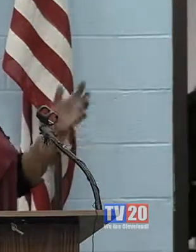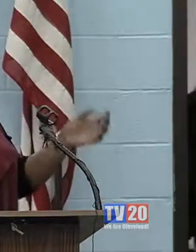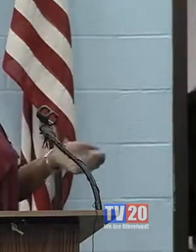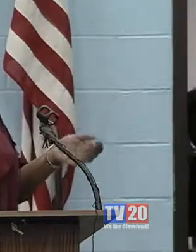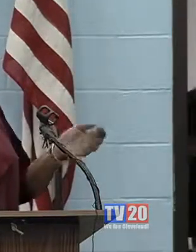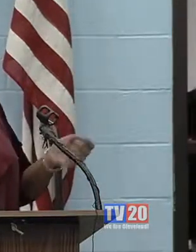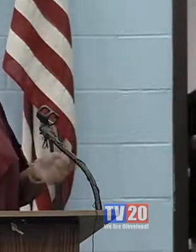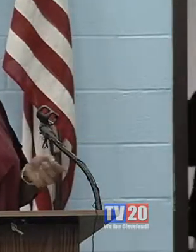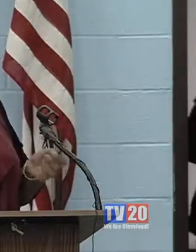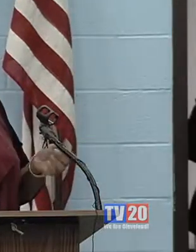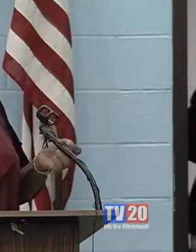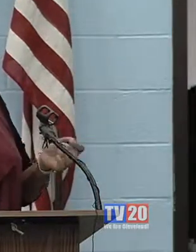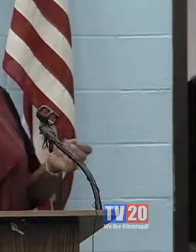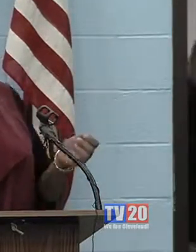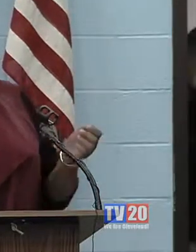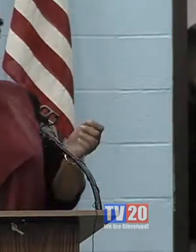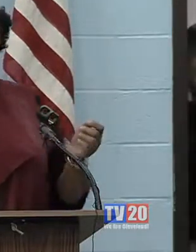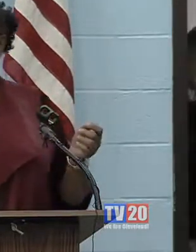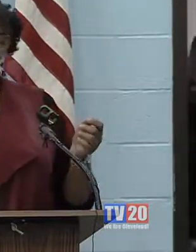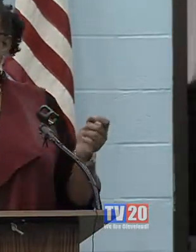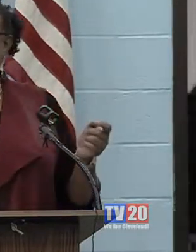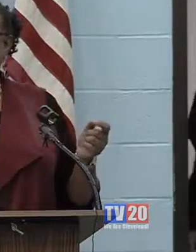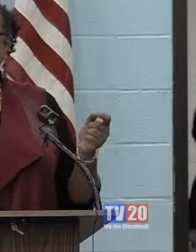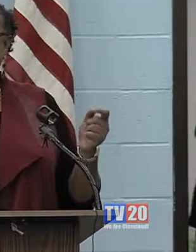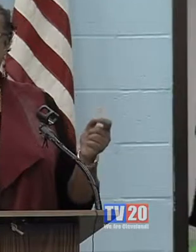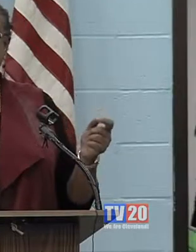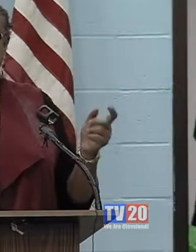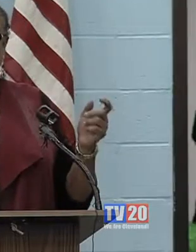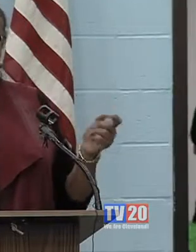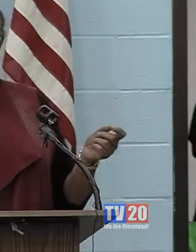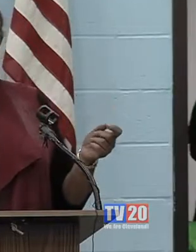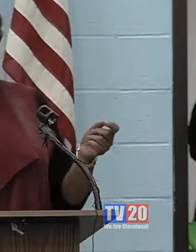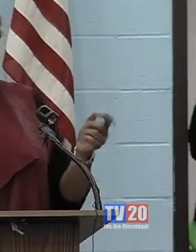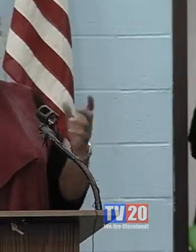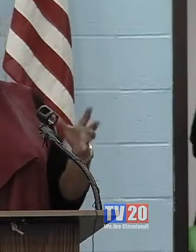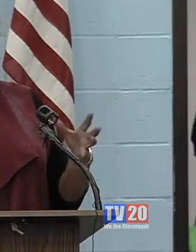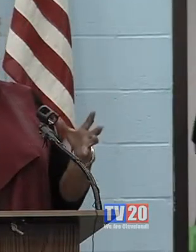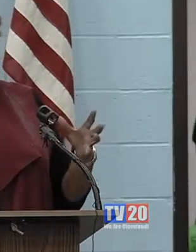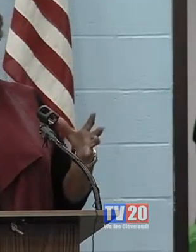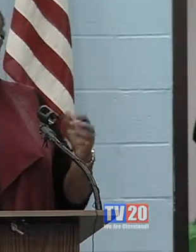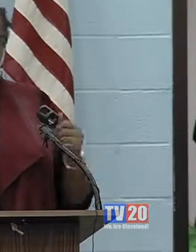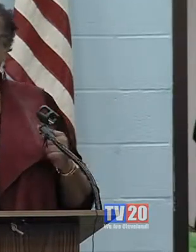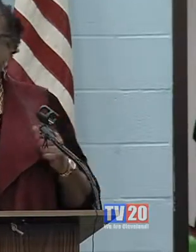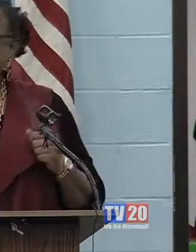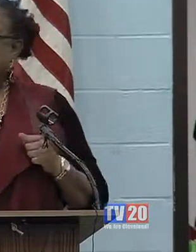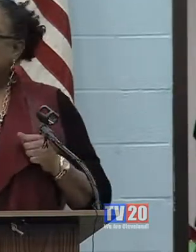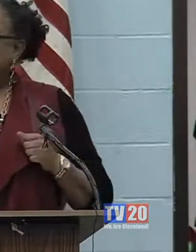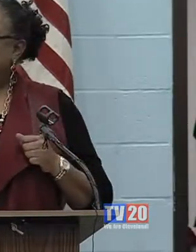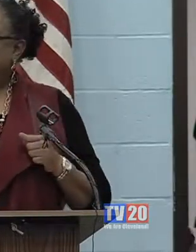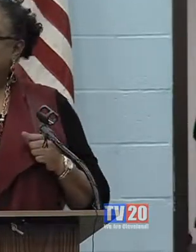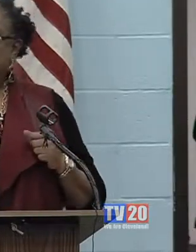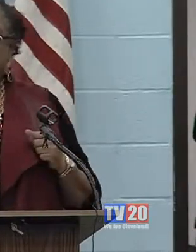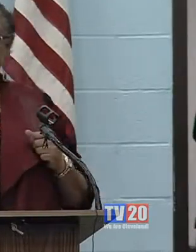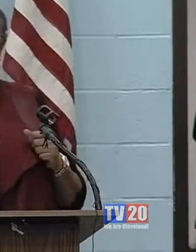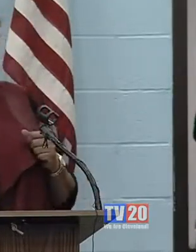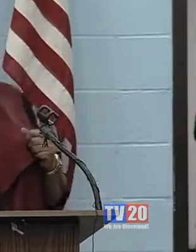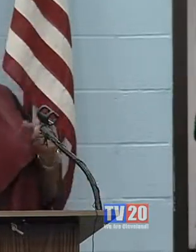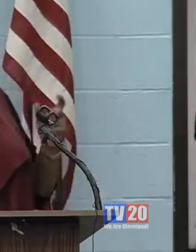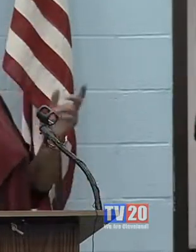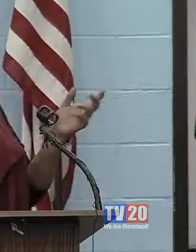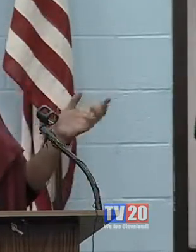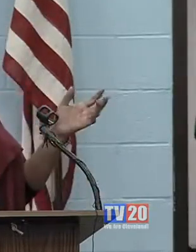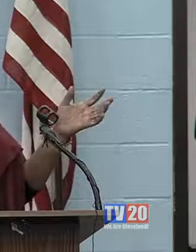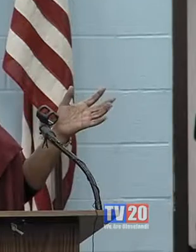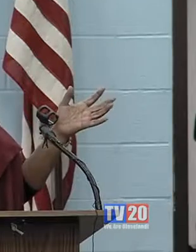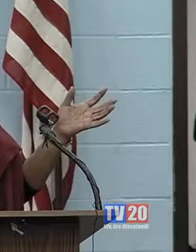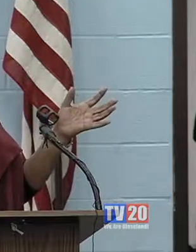yes. And it's a testimony to your wisdom and patience, because whereas others would have